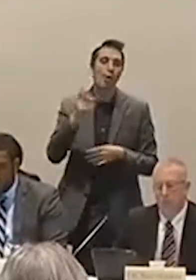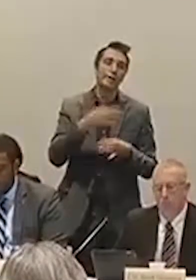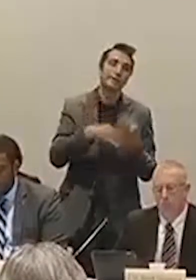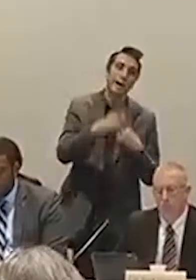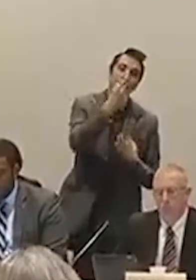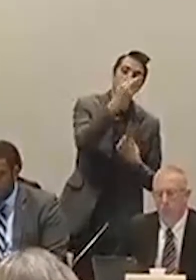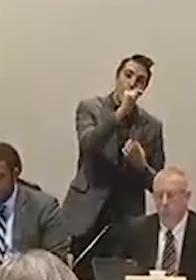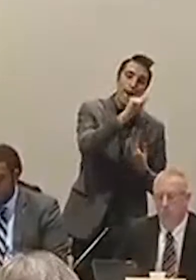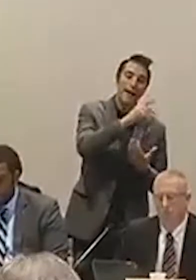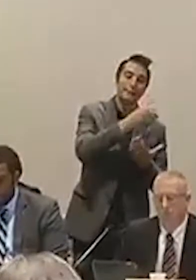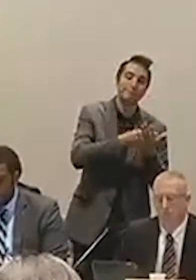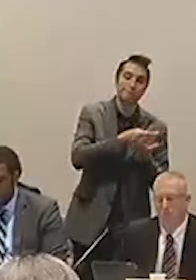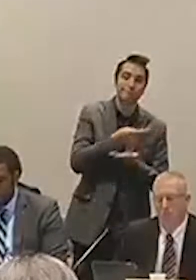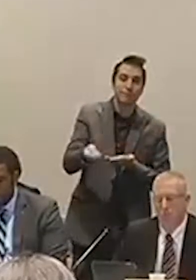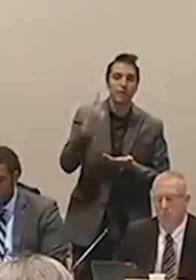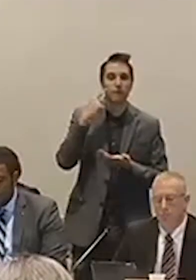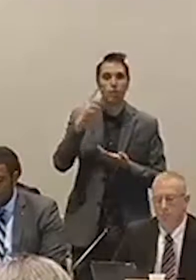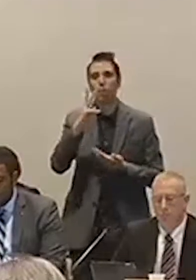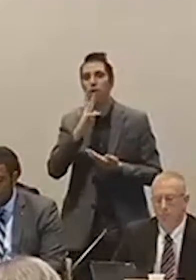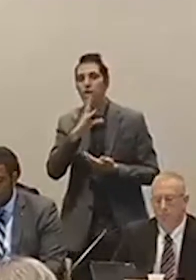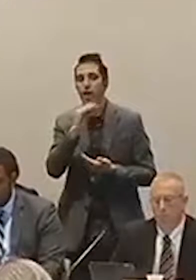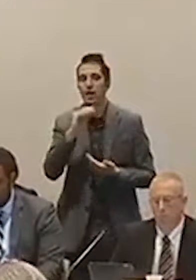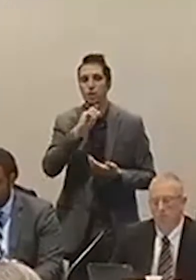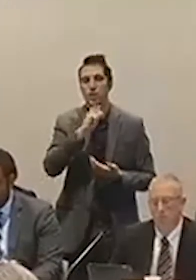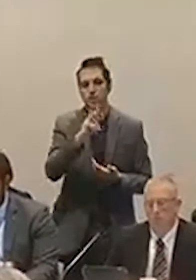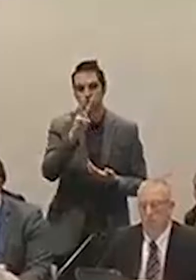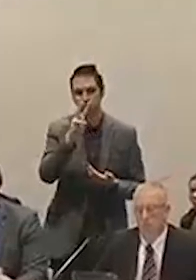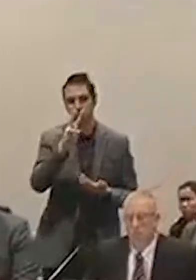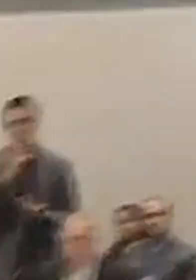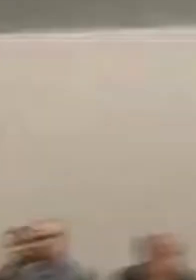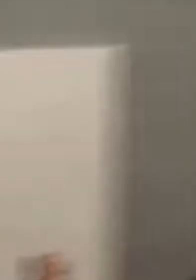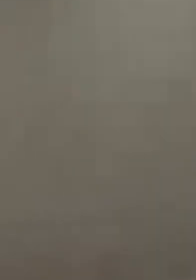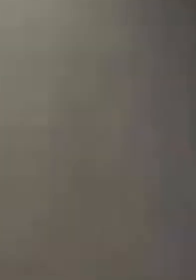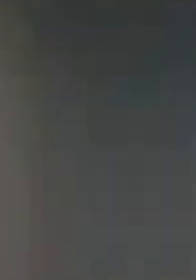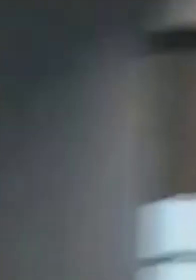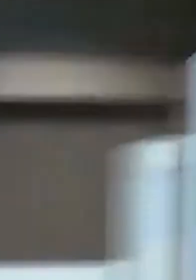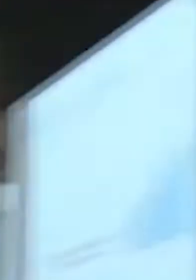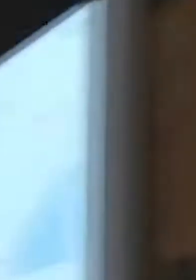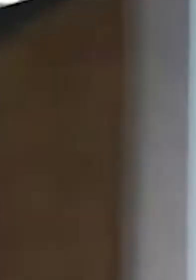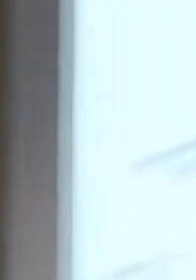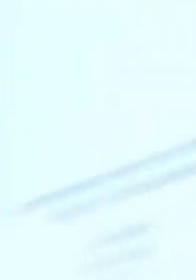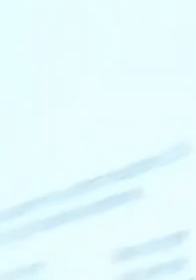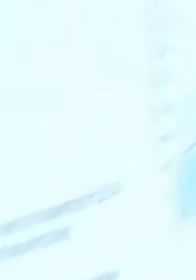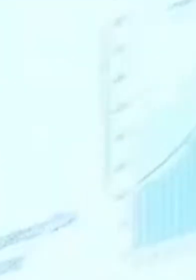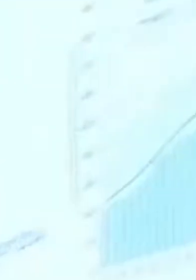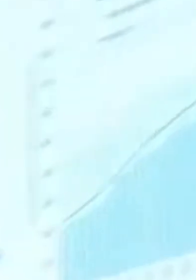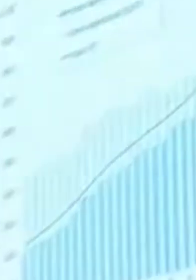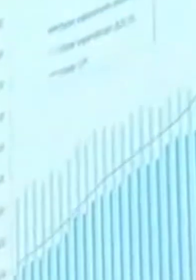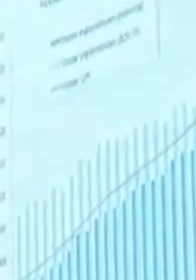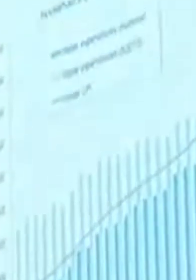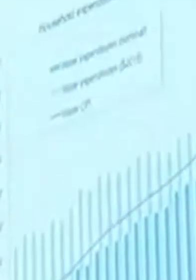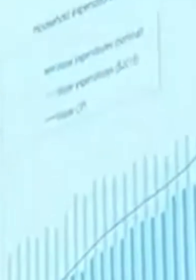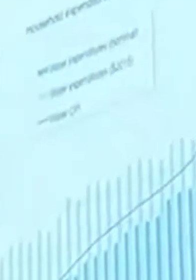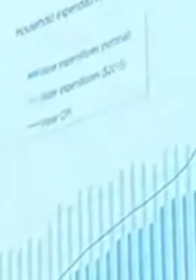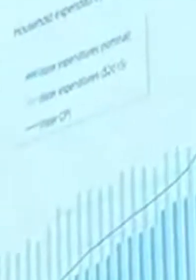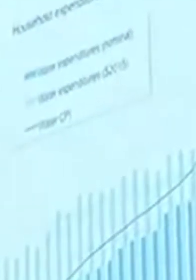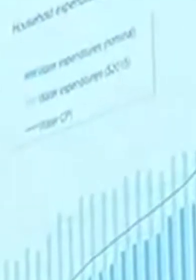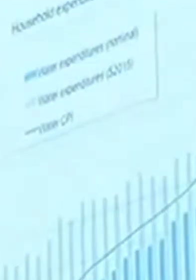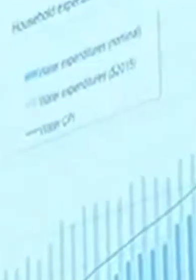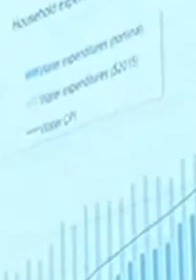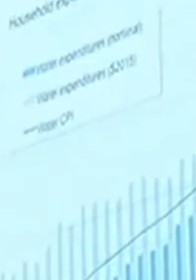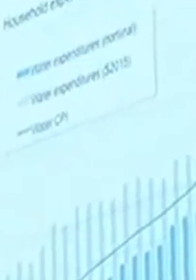might have been available in the past for both water and wastewater. These numbers, by the way, are water and wastewater combined. Now, the bar chart